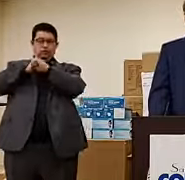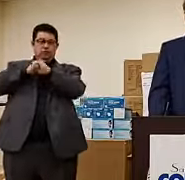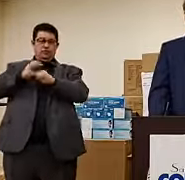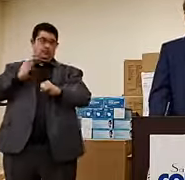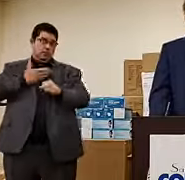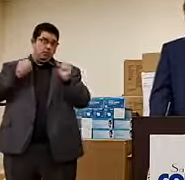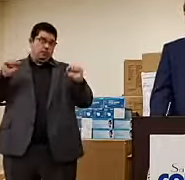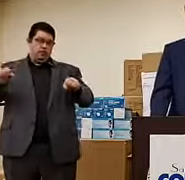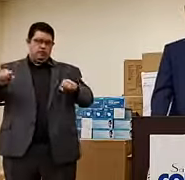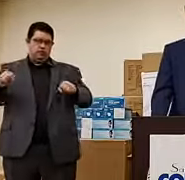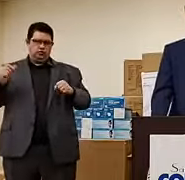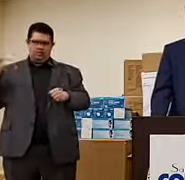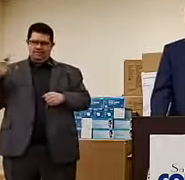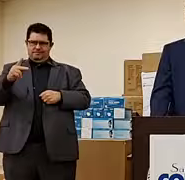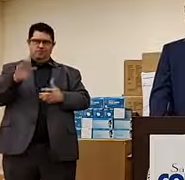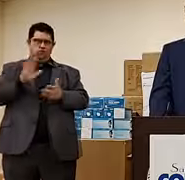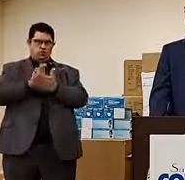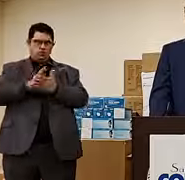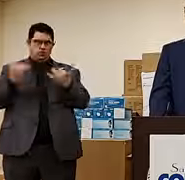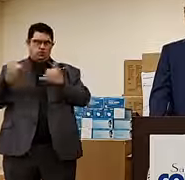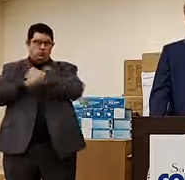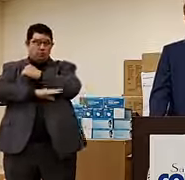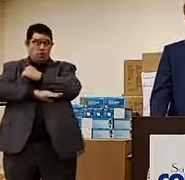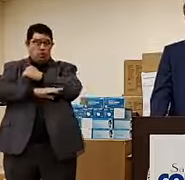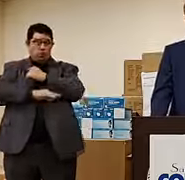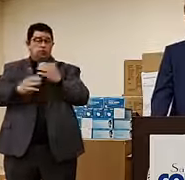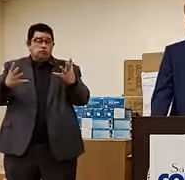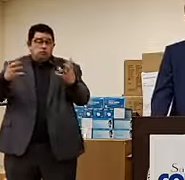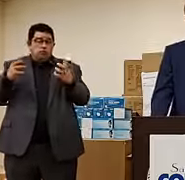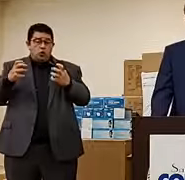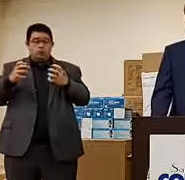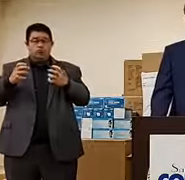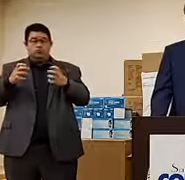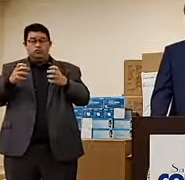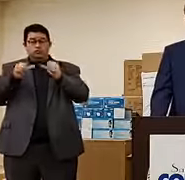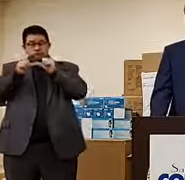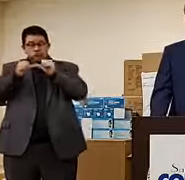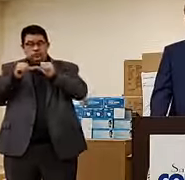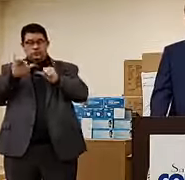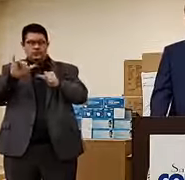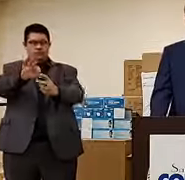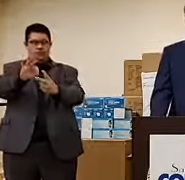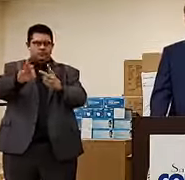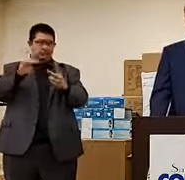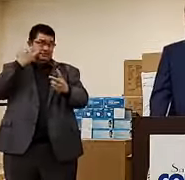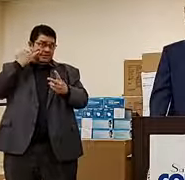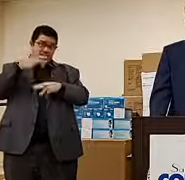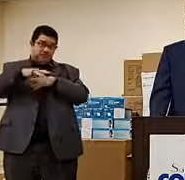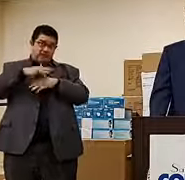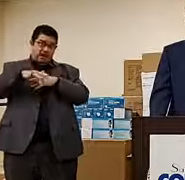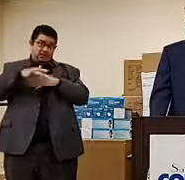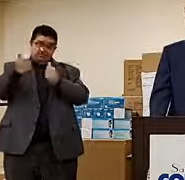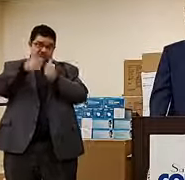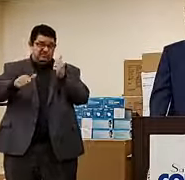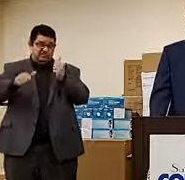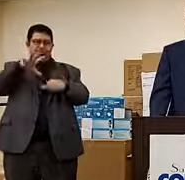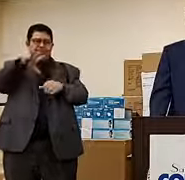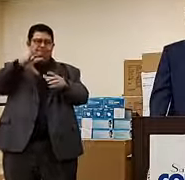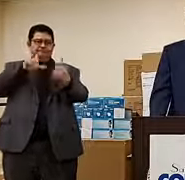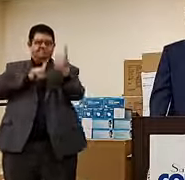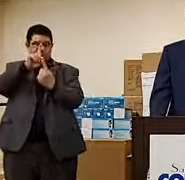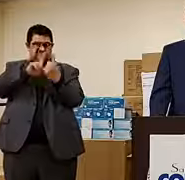to get kids back into school this fall. We want to preserve that option if it will be available for in-class